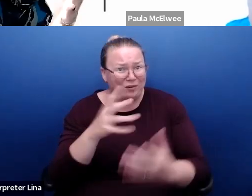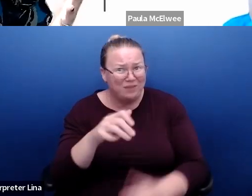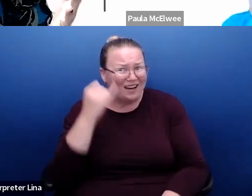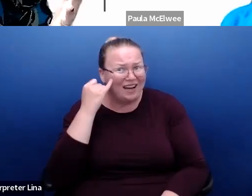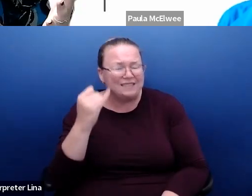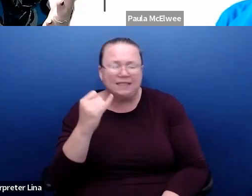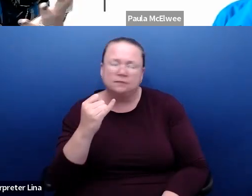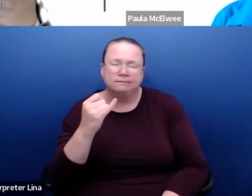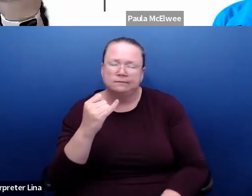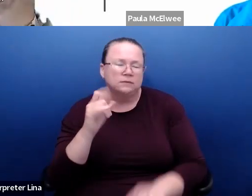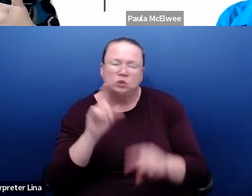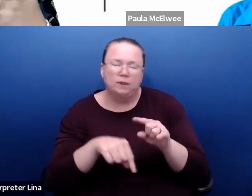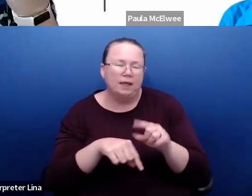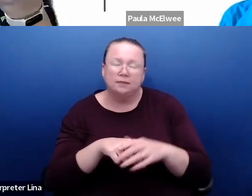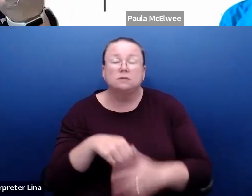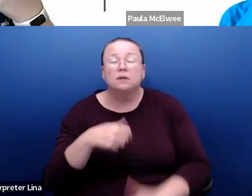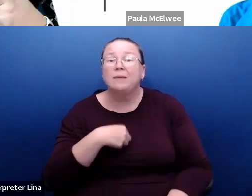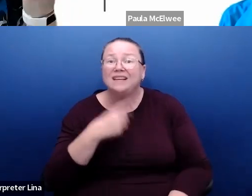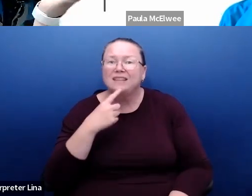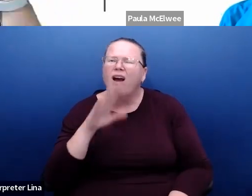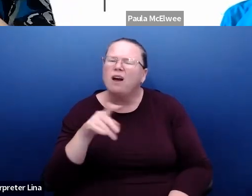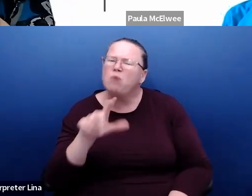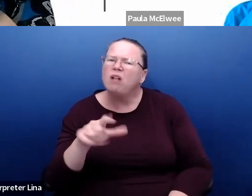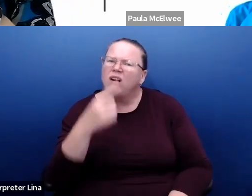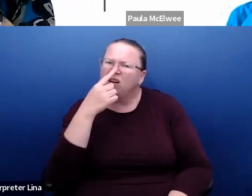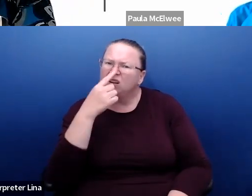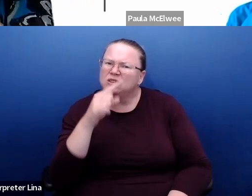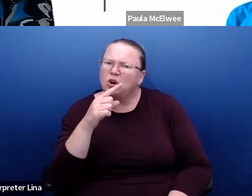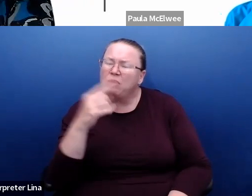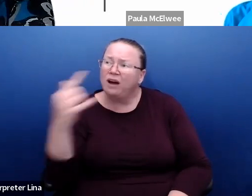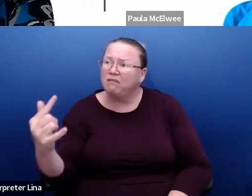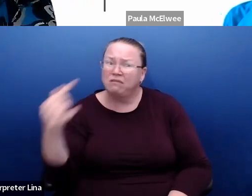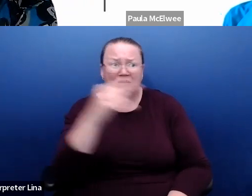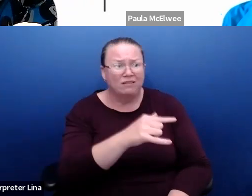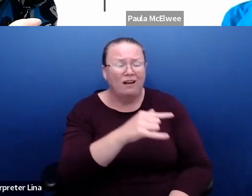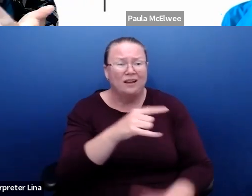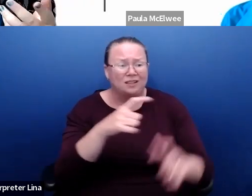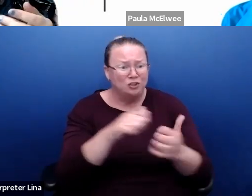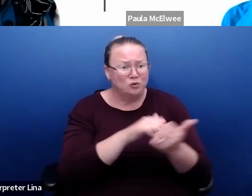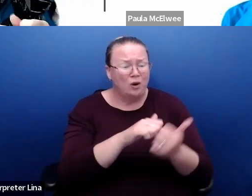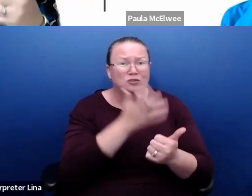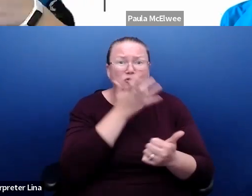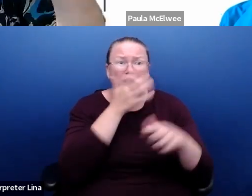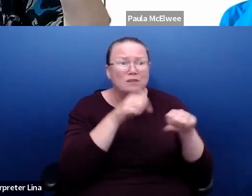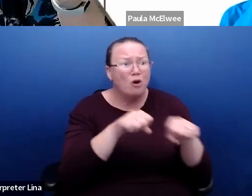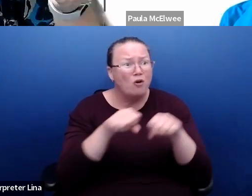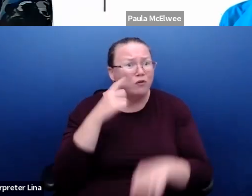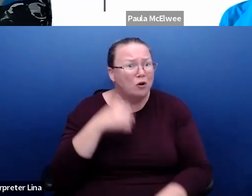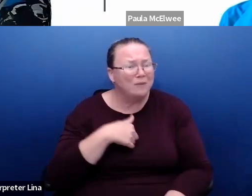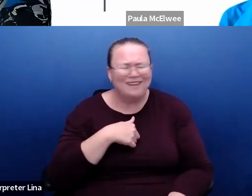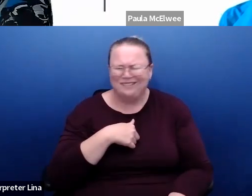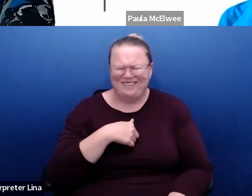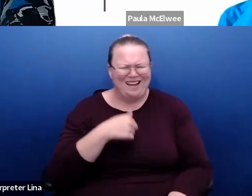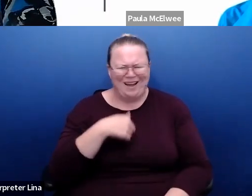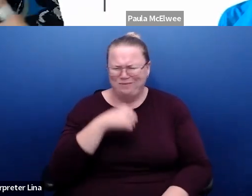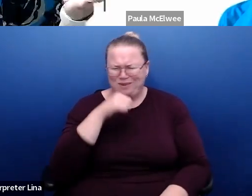we really can't. It's just like me saying, hey, Paula, do you mind flying across the country to do my dishes and mow my lawn? Like that's not gonna make